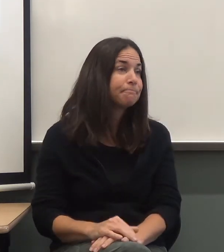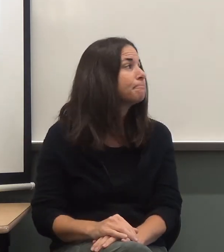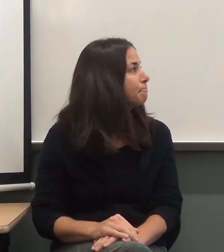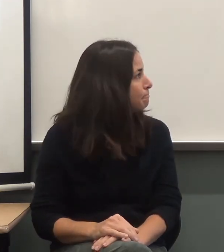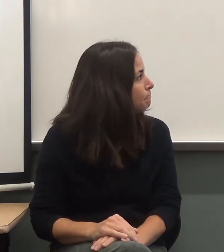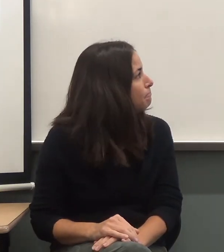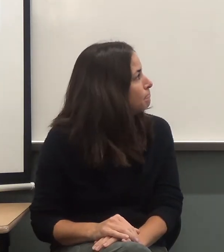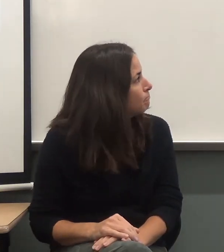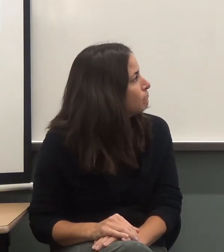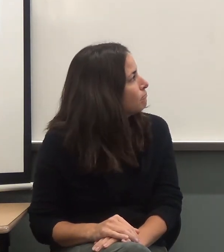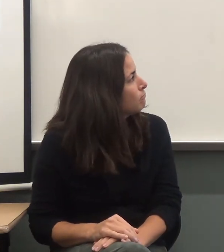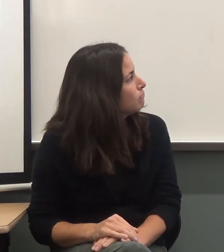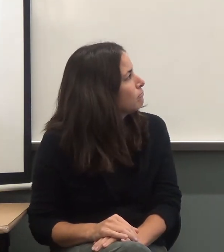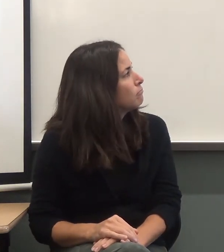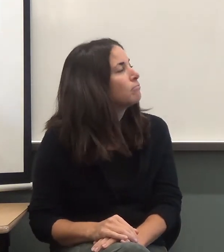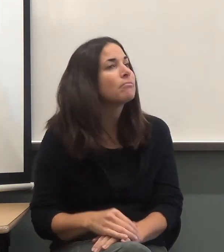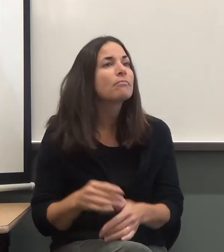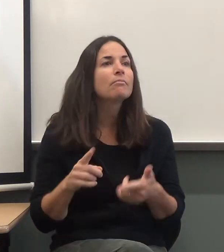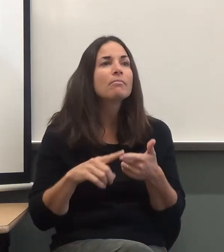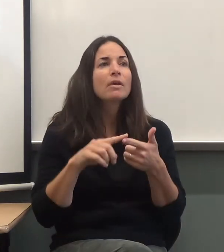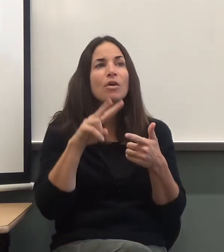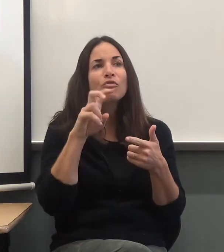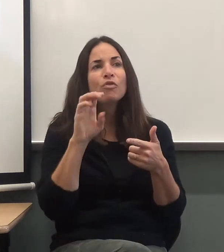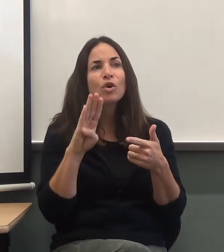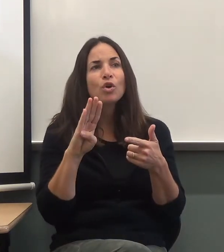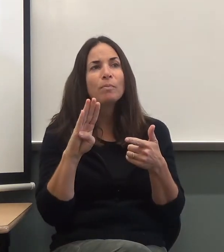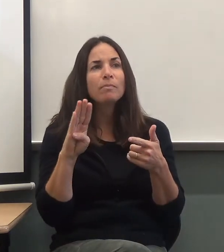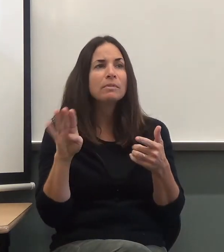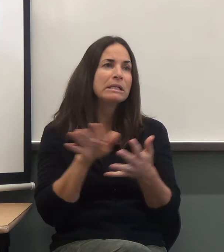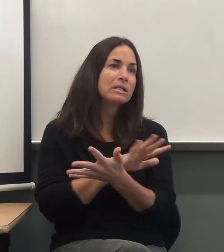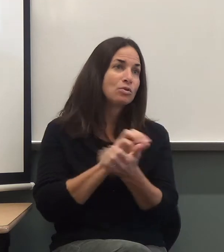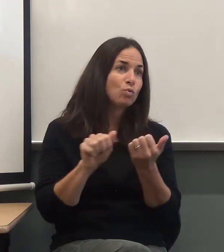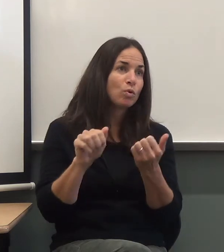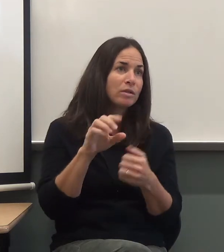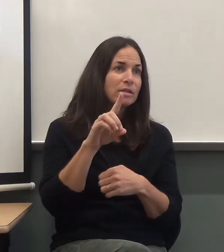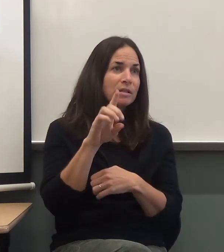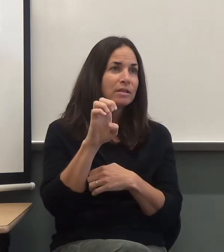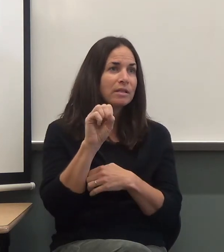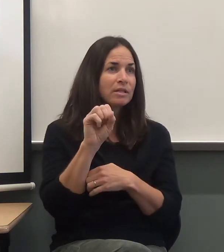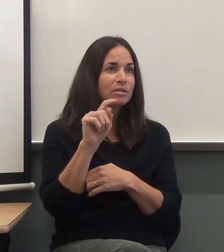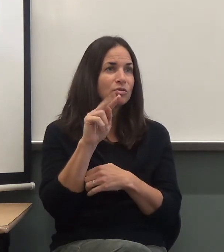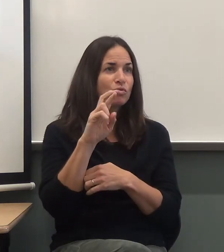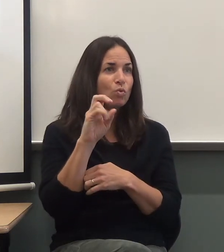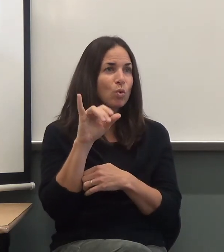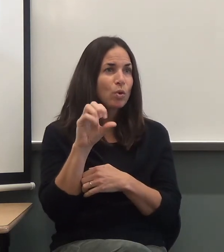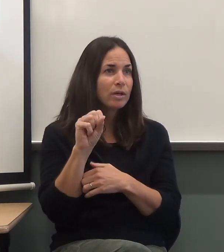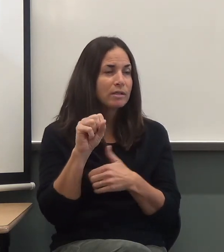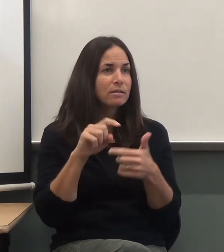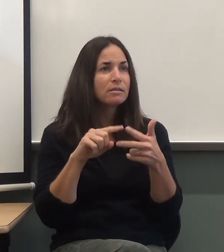And then my verb happens to be destroys, and my object is